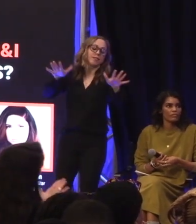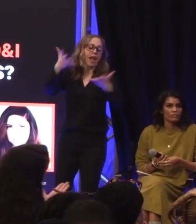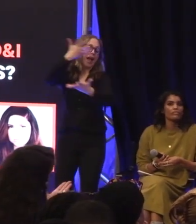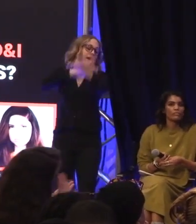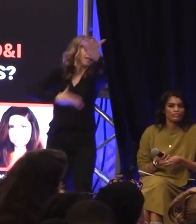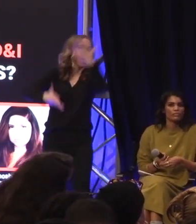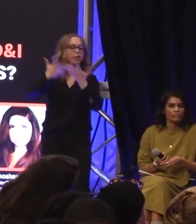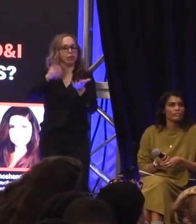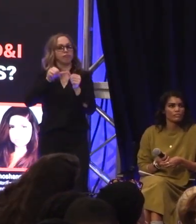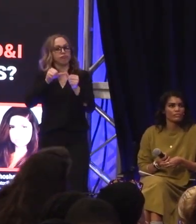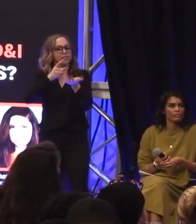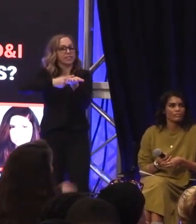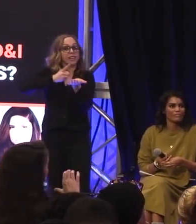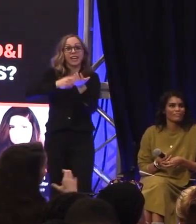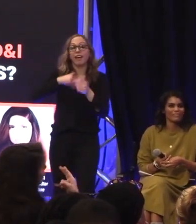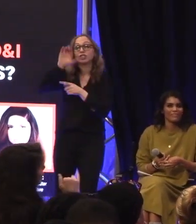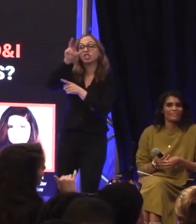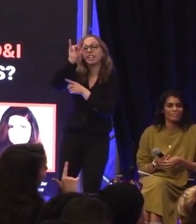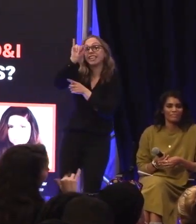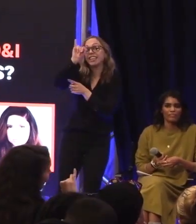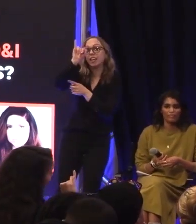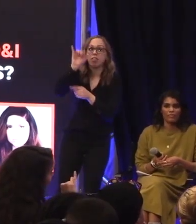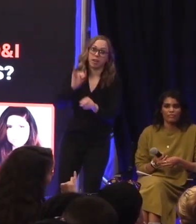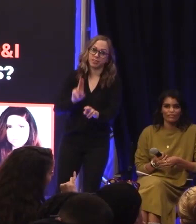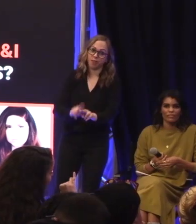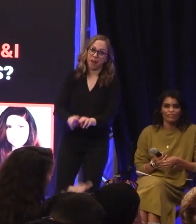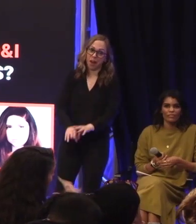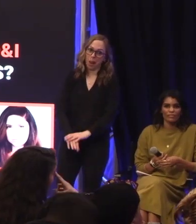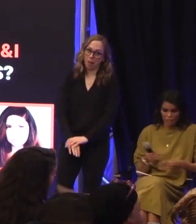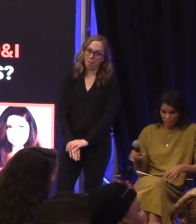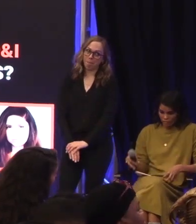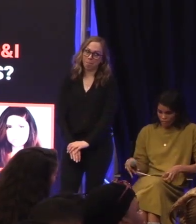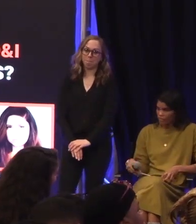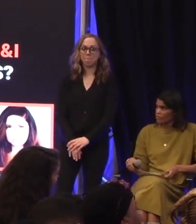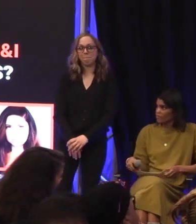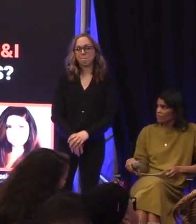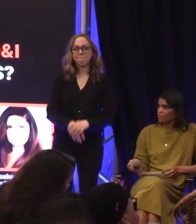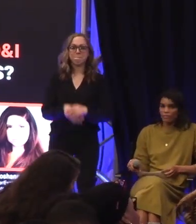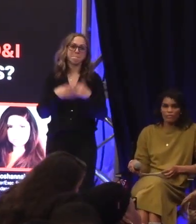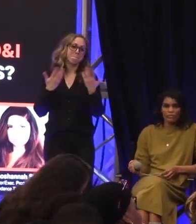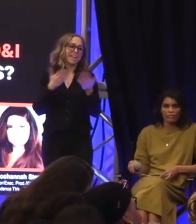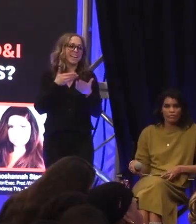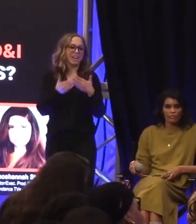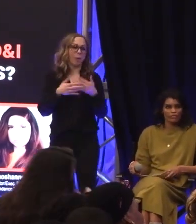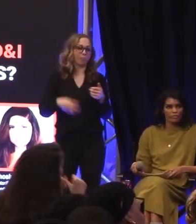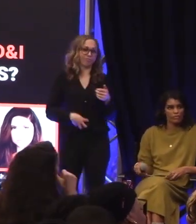going to continue. We have chili, so that's fun. So